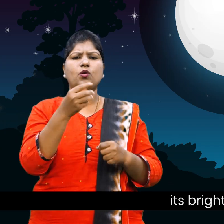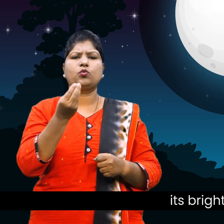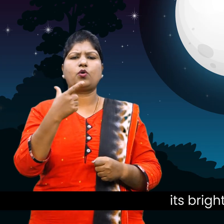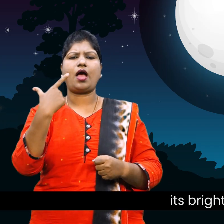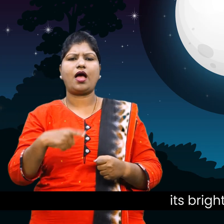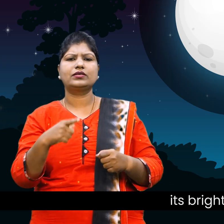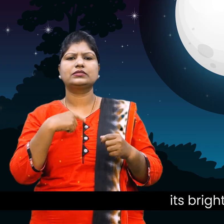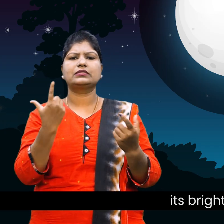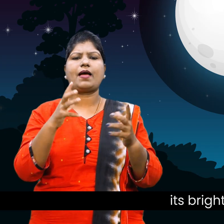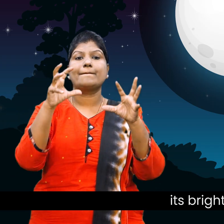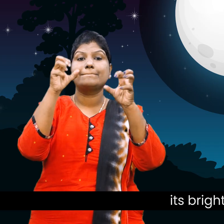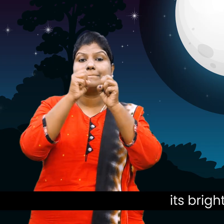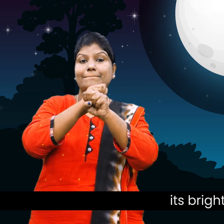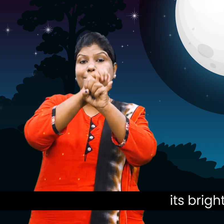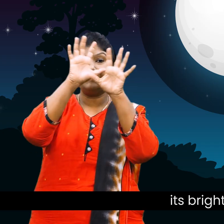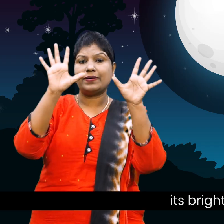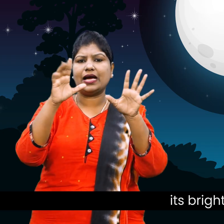time.